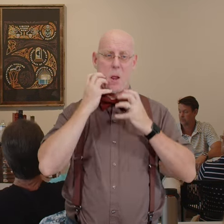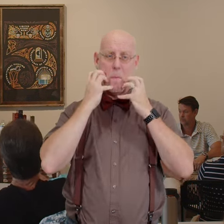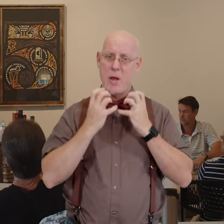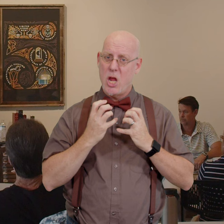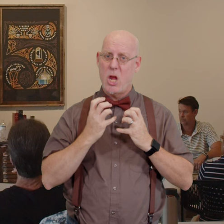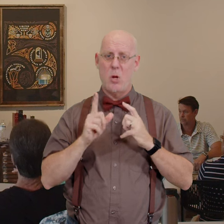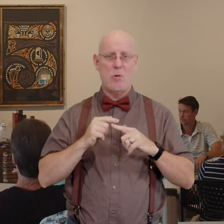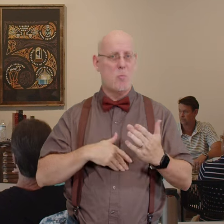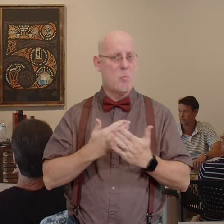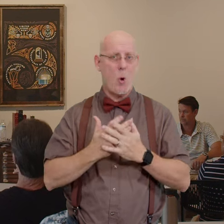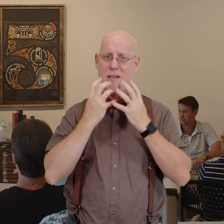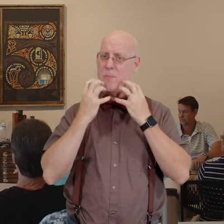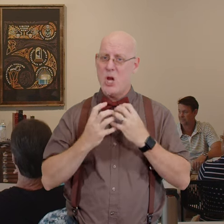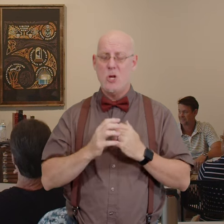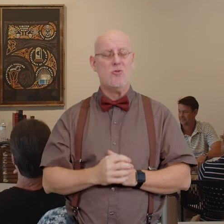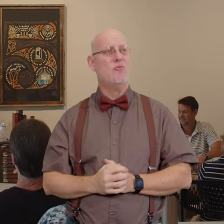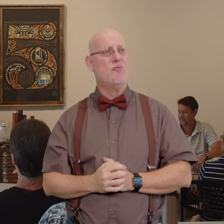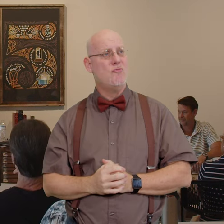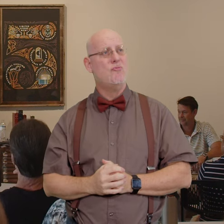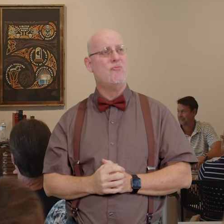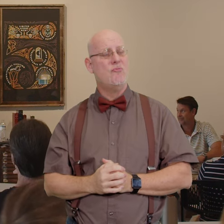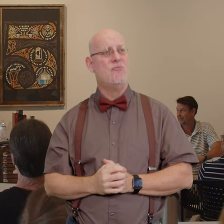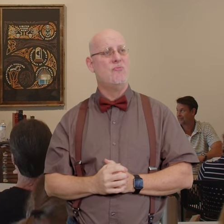had a beard from birth.